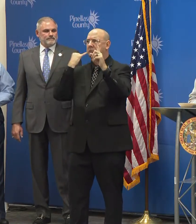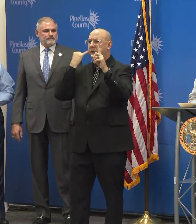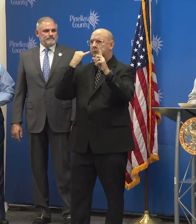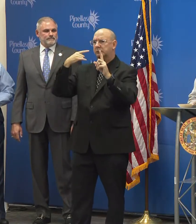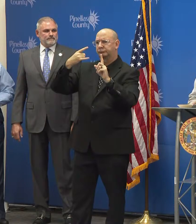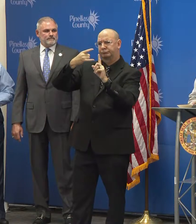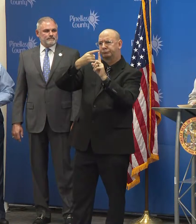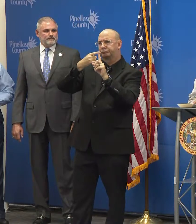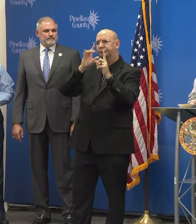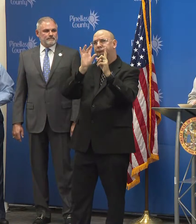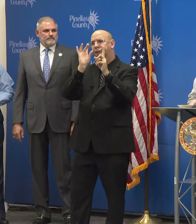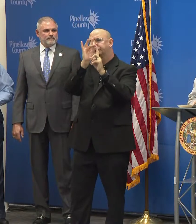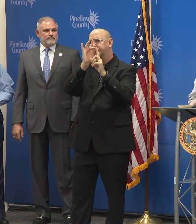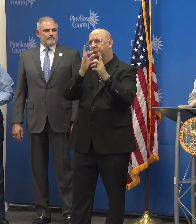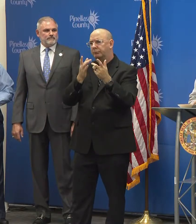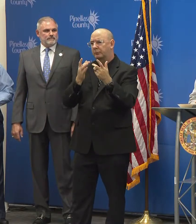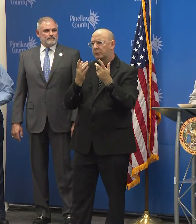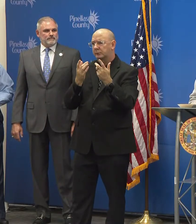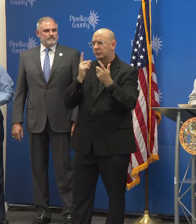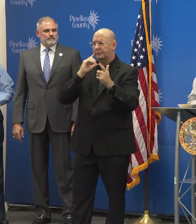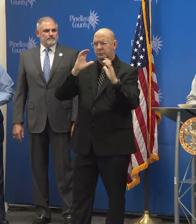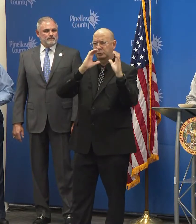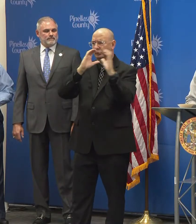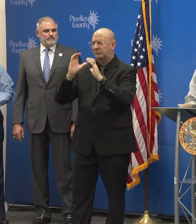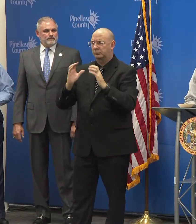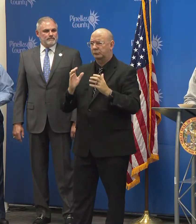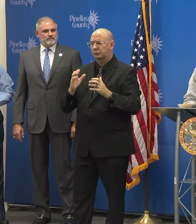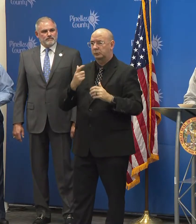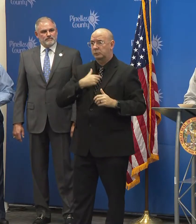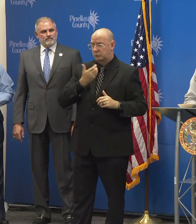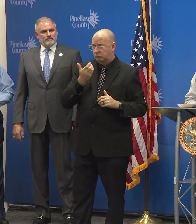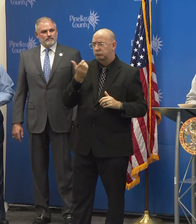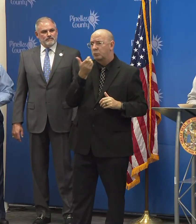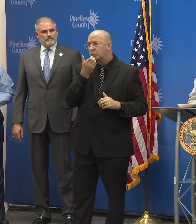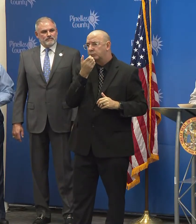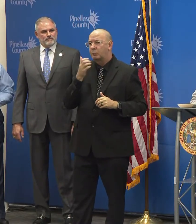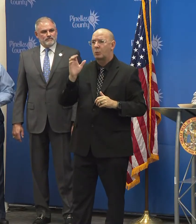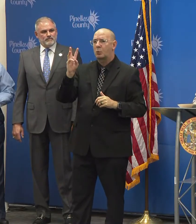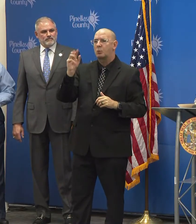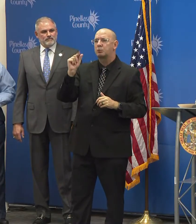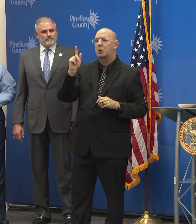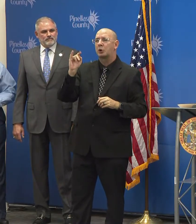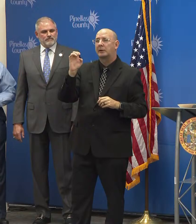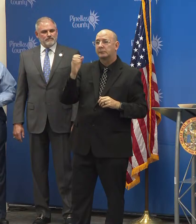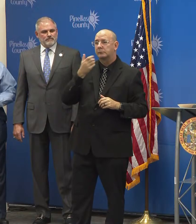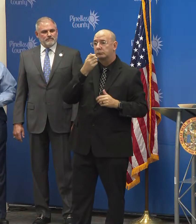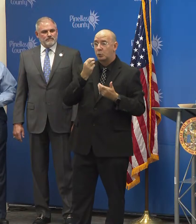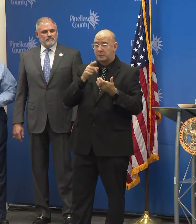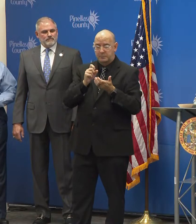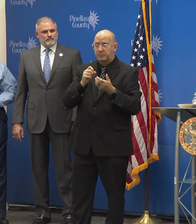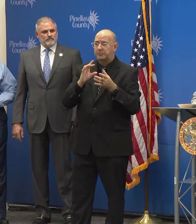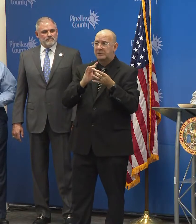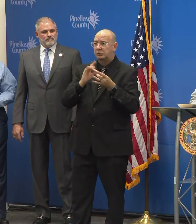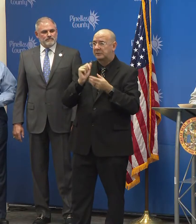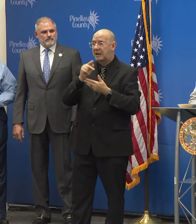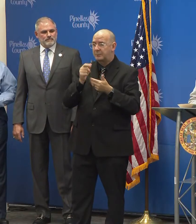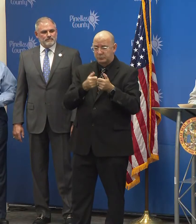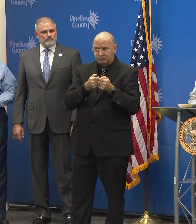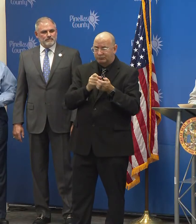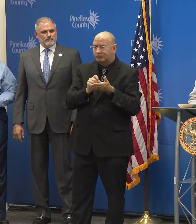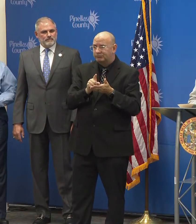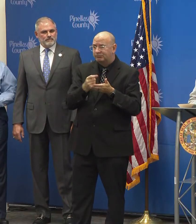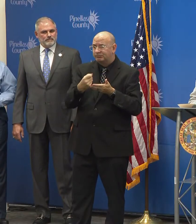ones, whether it might be walkie-talkies, whether it might be some type of messaging app, physically checking in with your